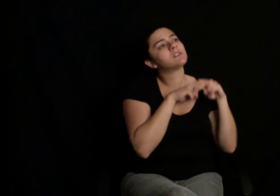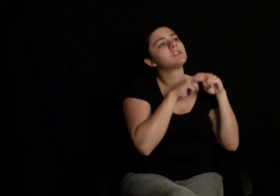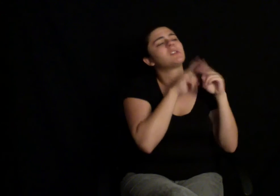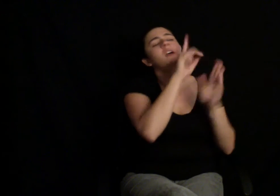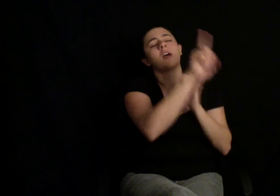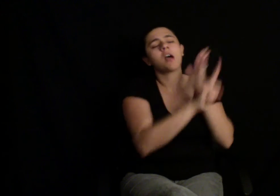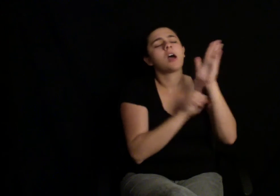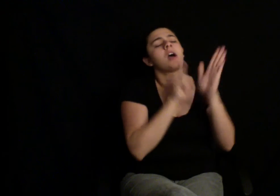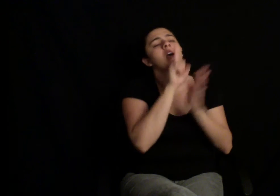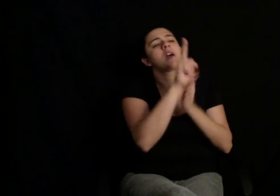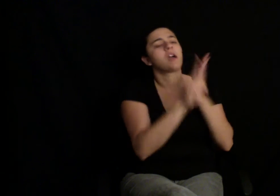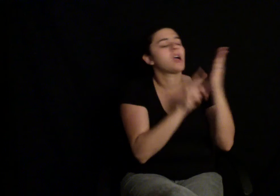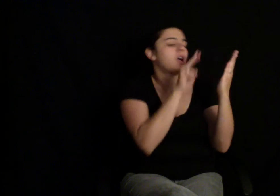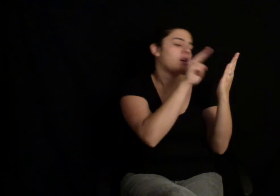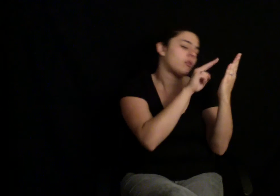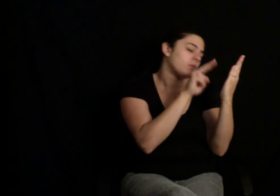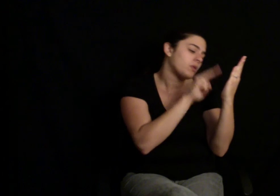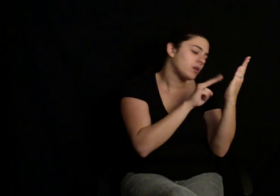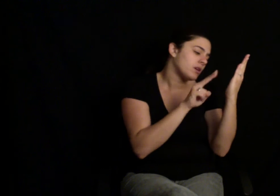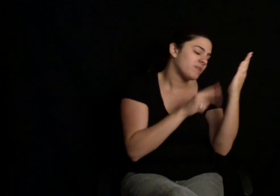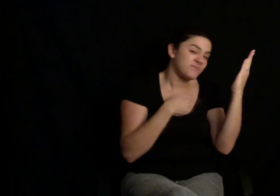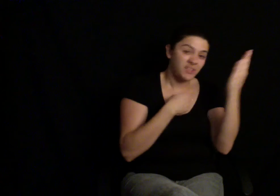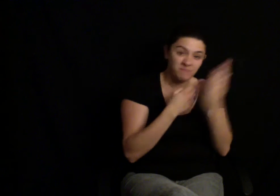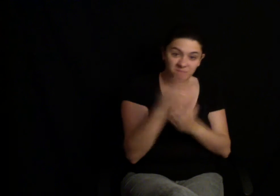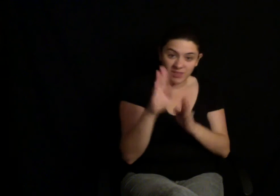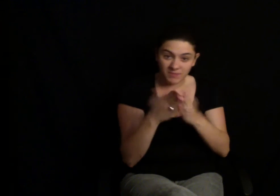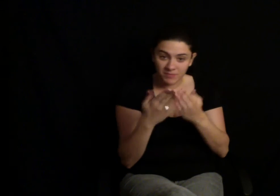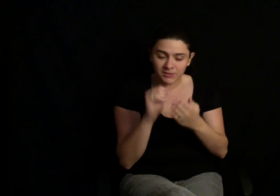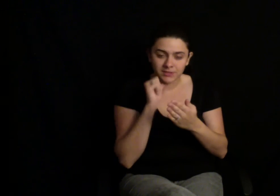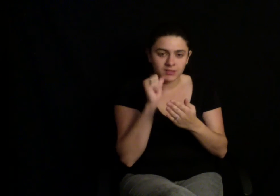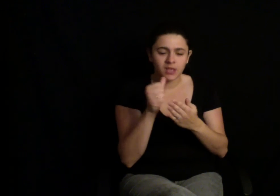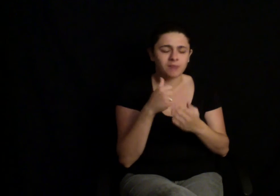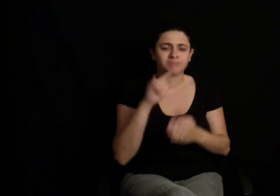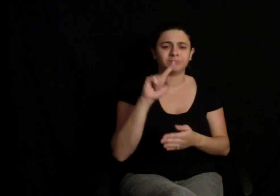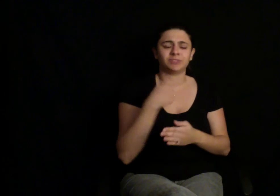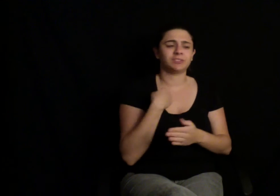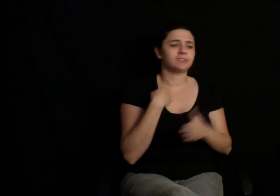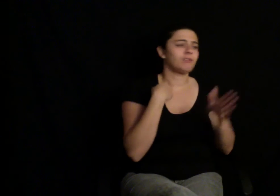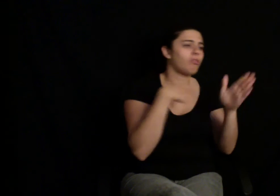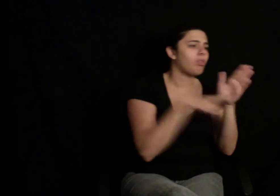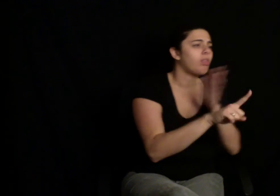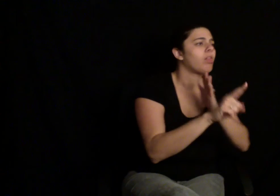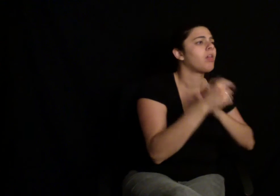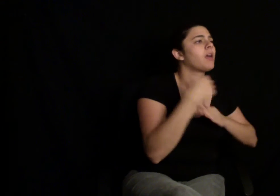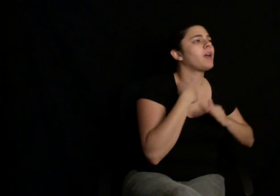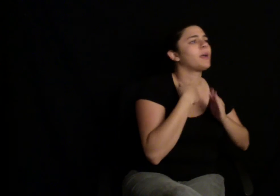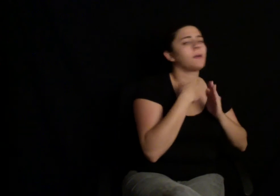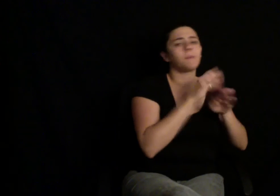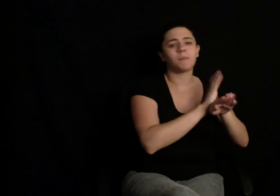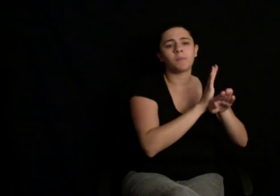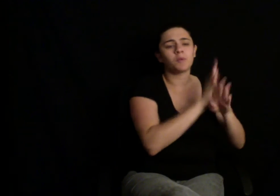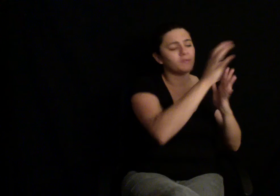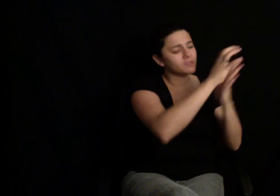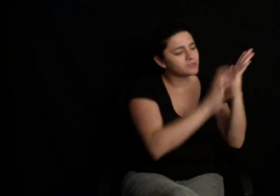them any money, not spending any money whatsoever, but just going in there to read movie scripts. And I would do that all day, like